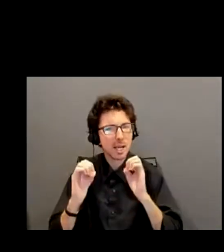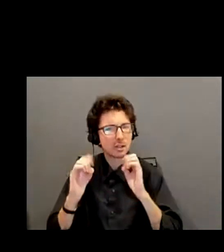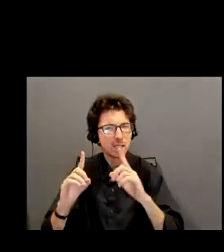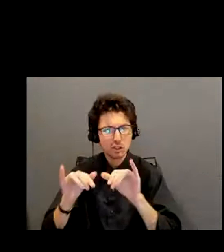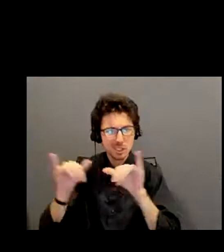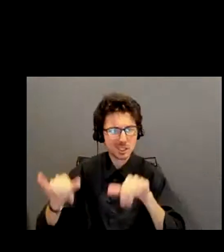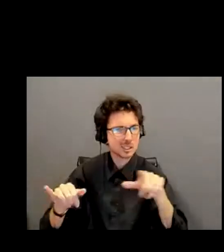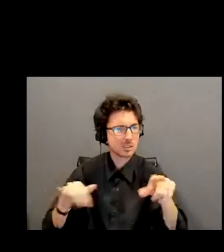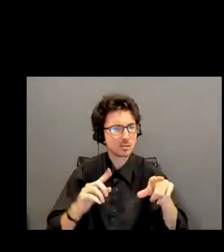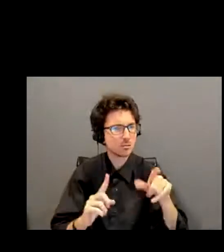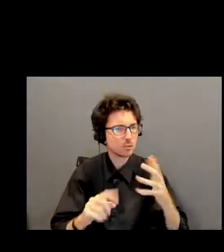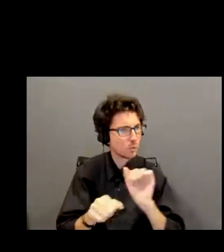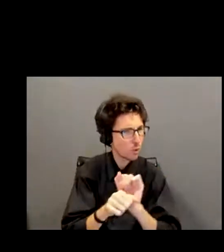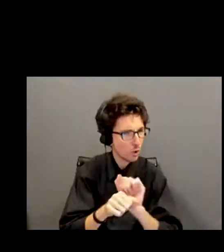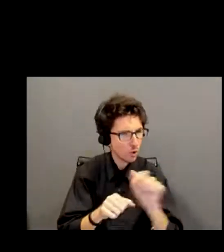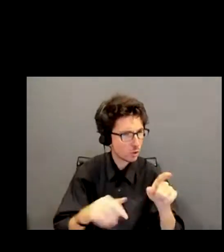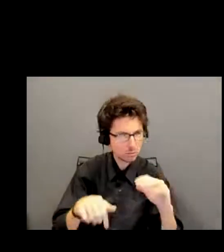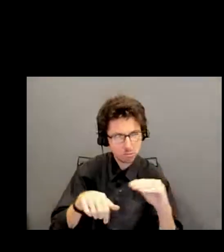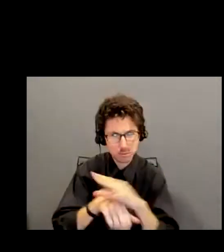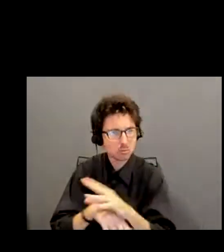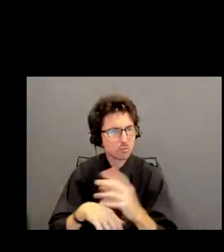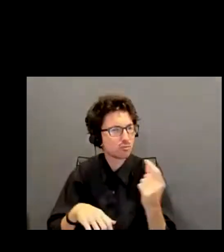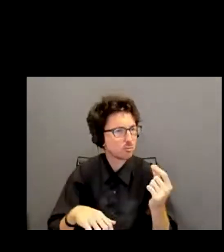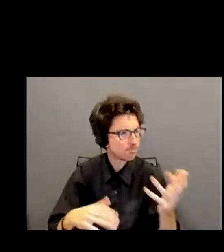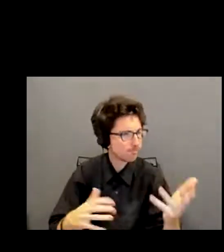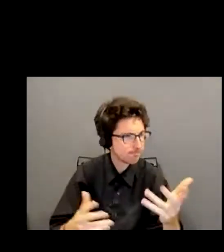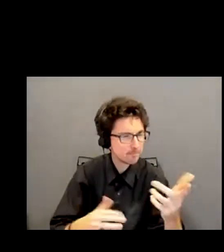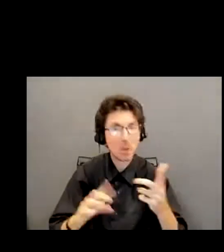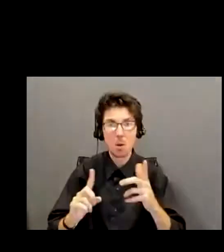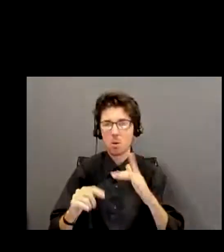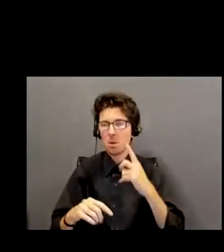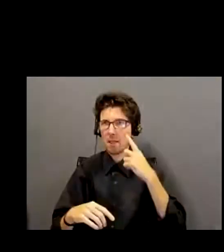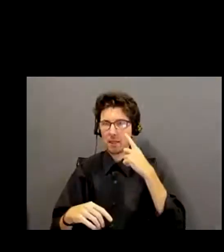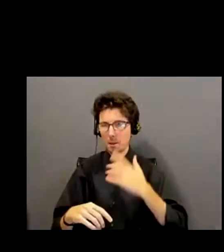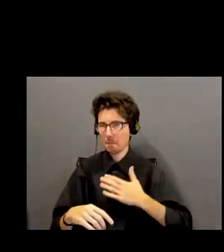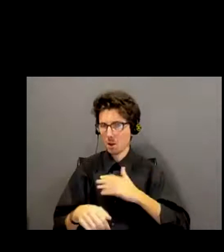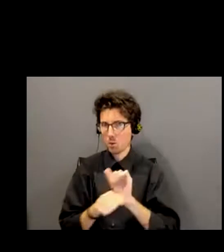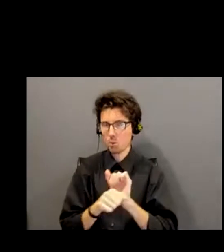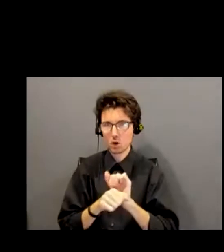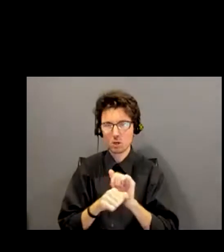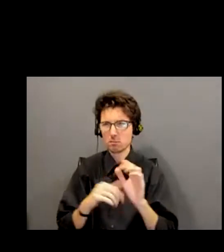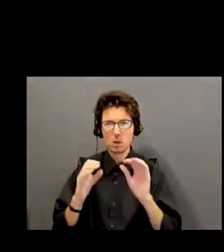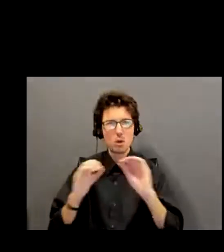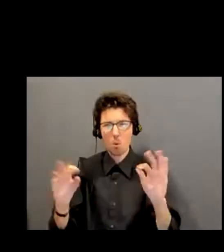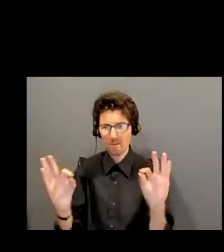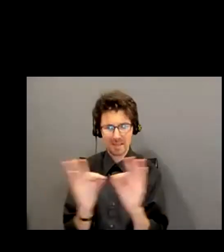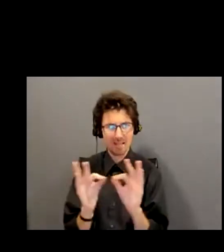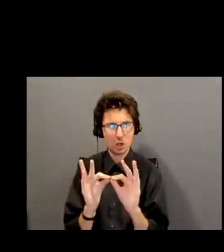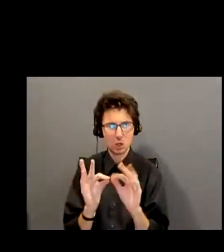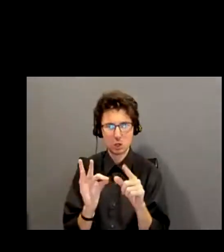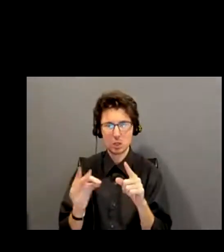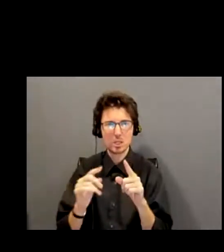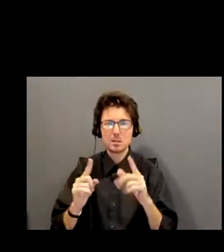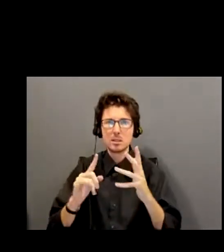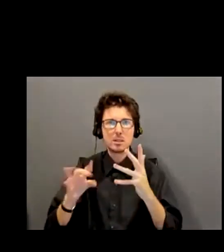I think that my work as a teacher has a priceless added value to my students and their parents, to my school